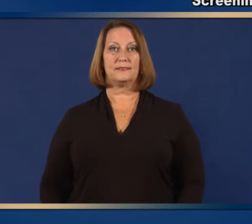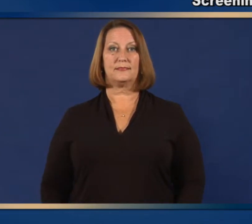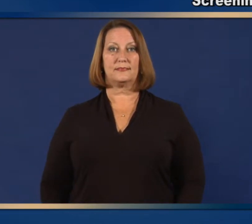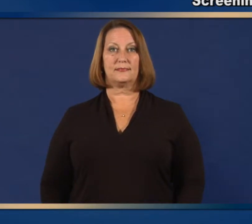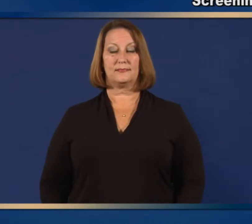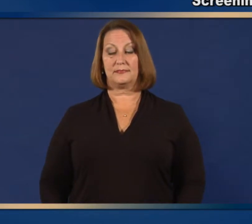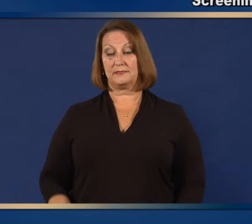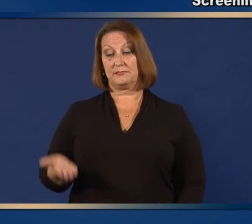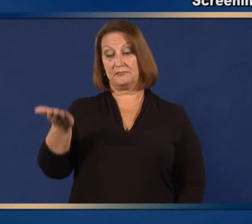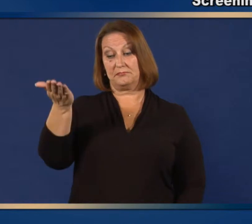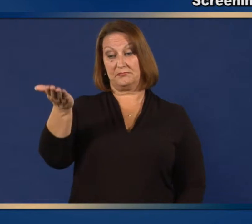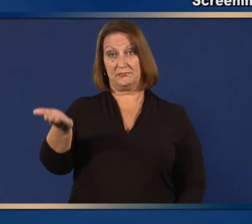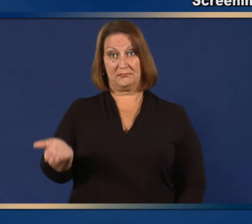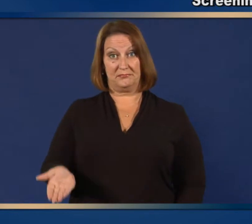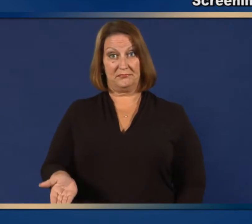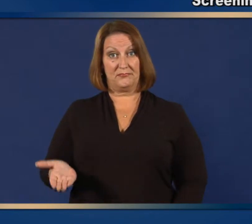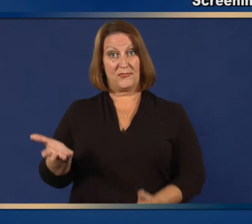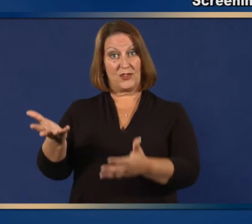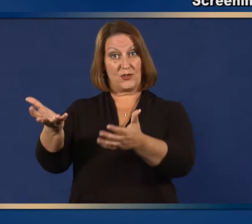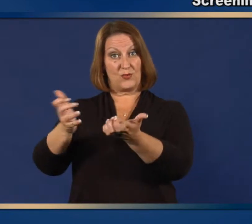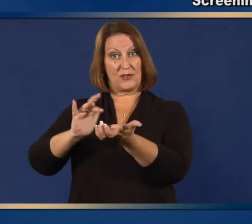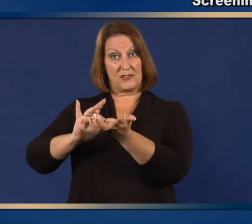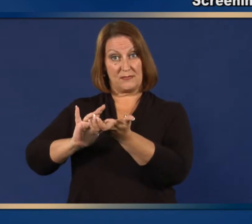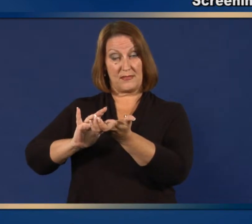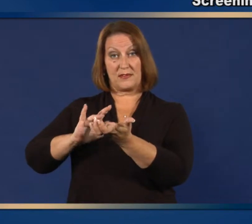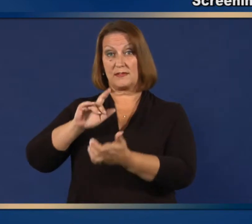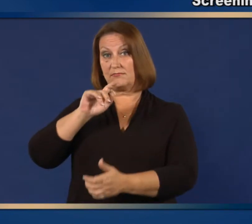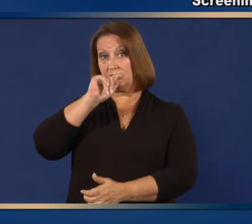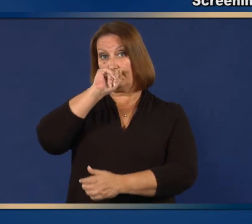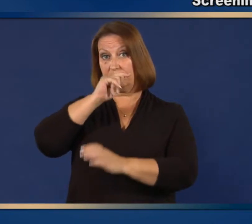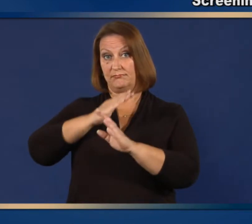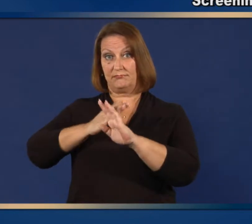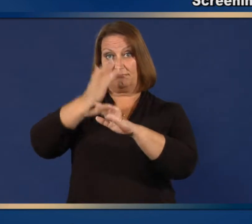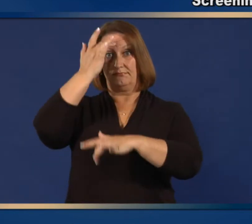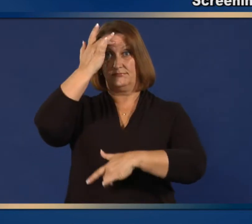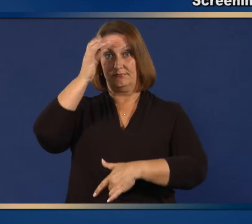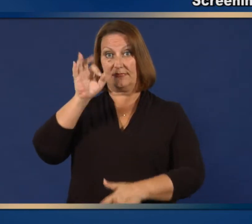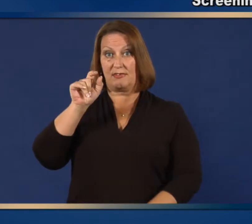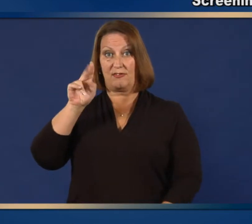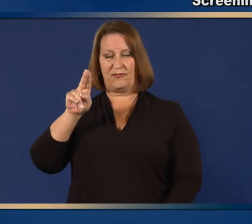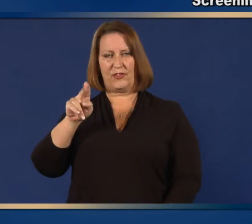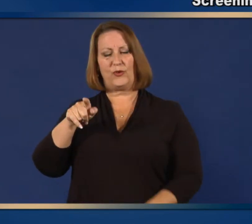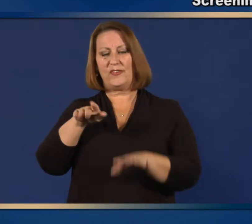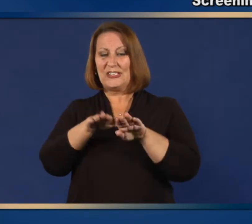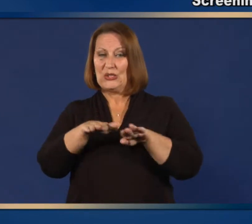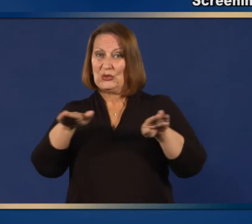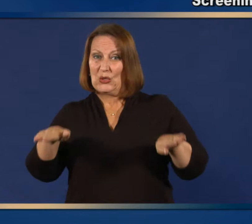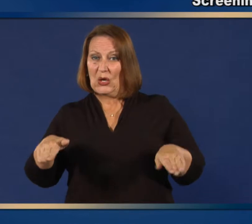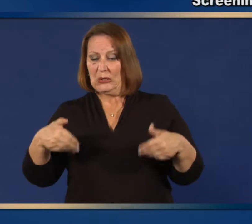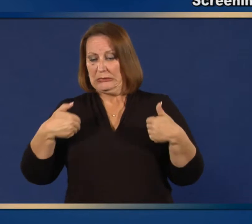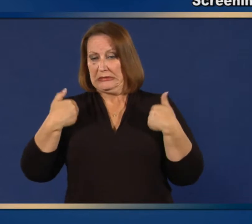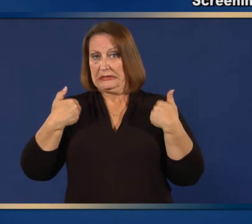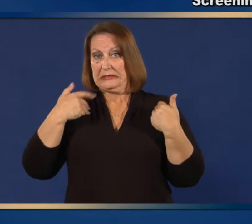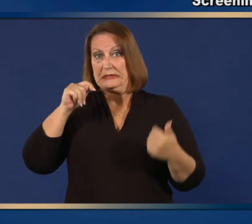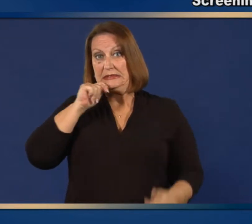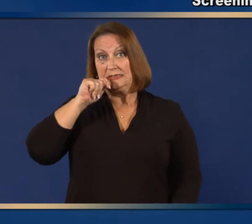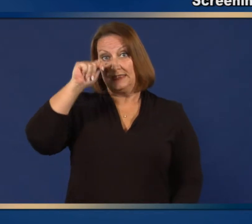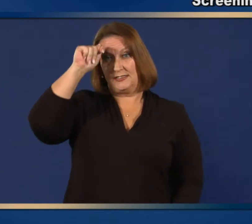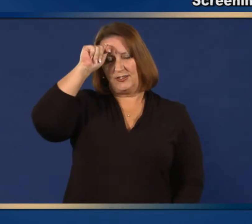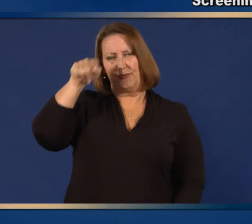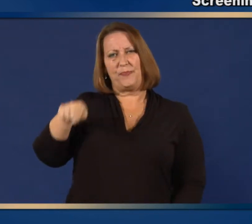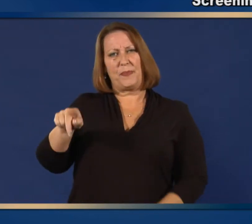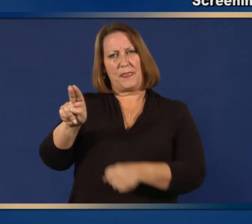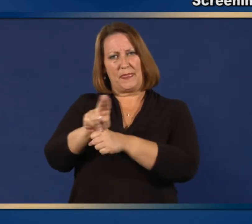Is the person to 12. to be vaccinated receiving aspirin therapy or